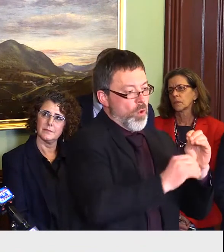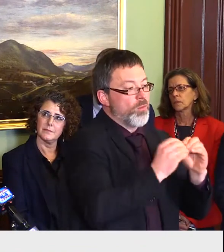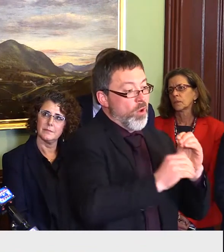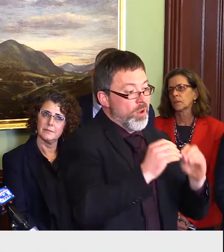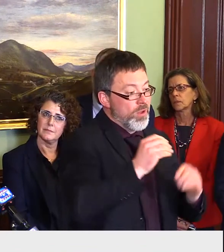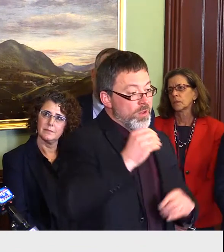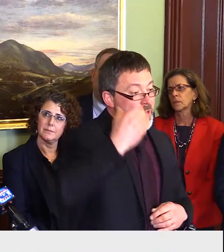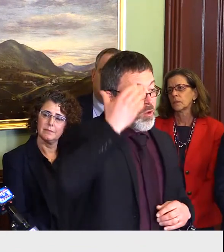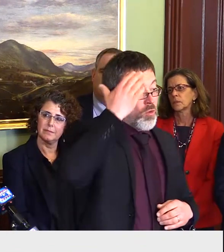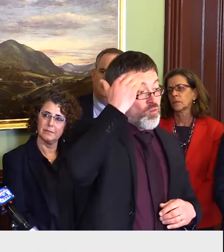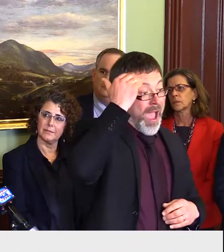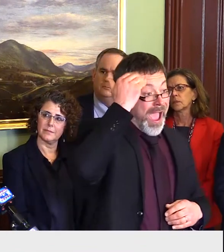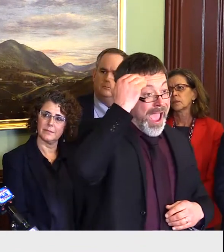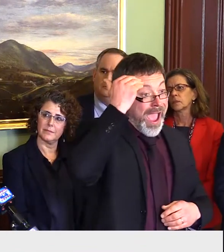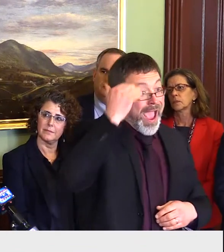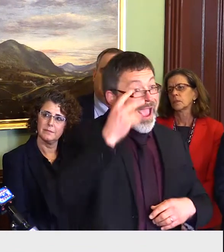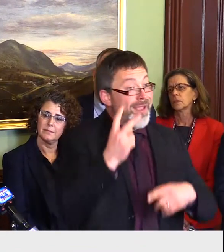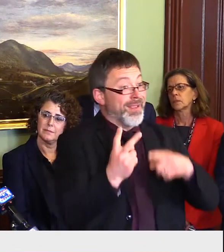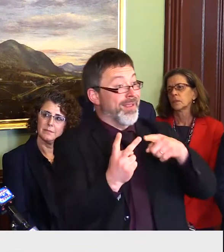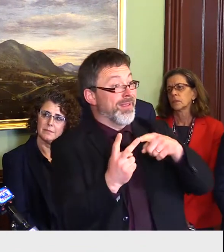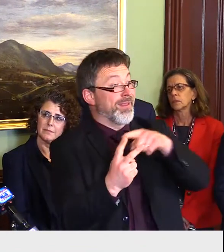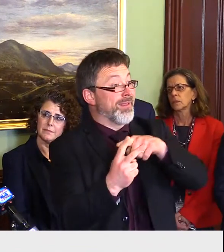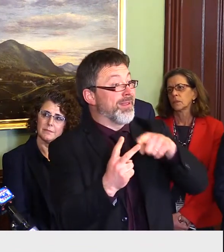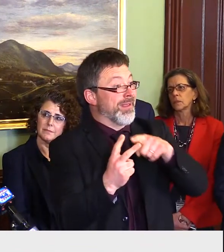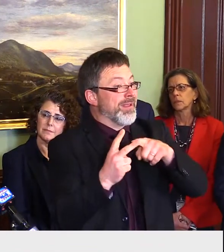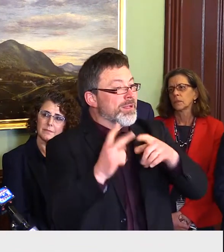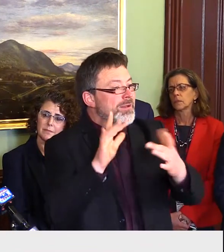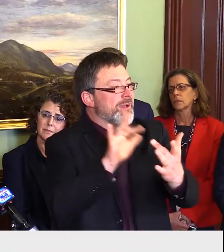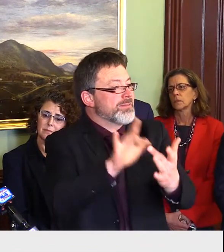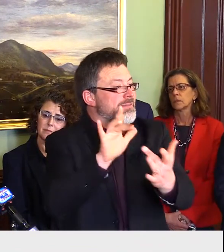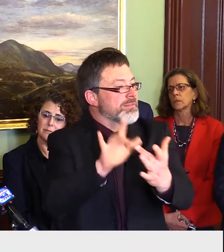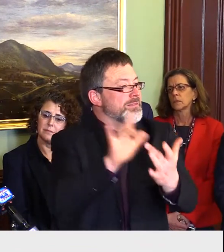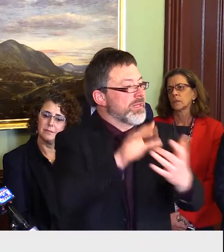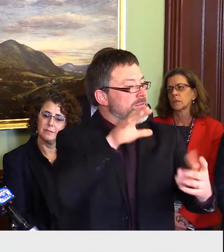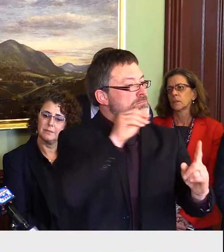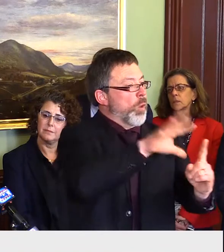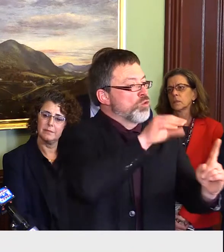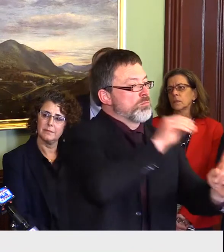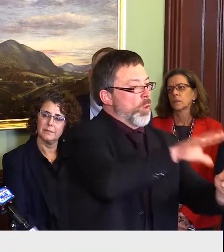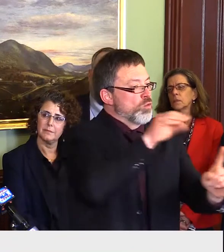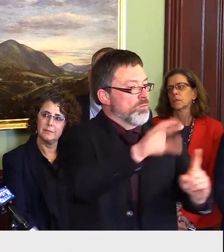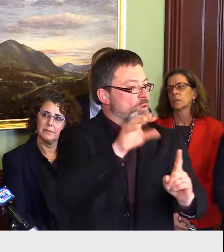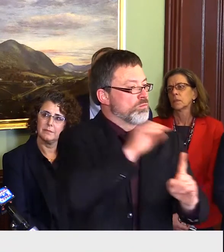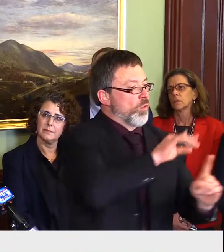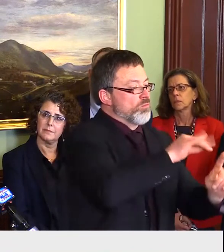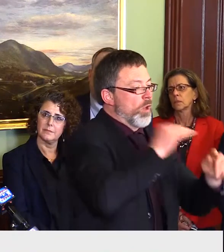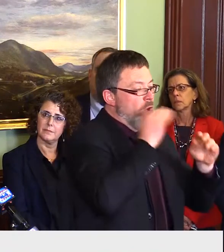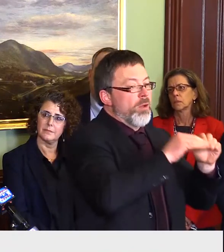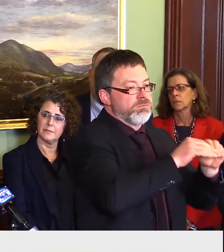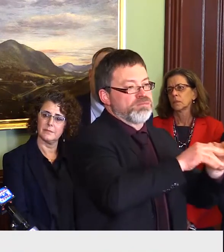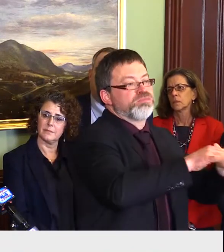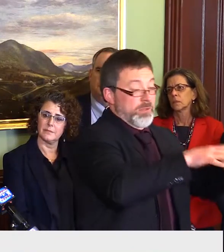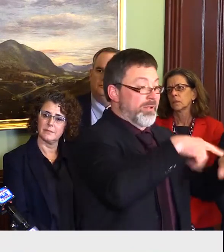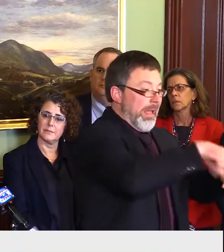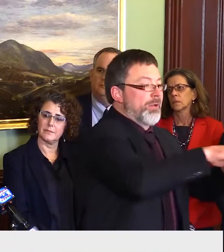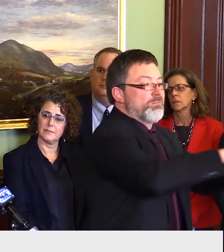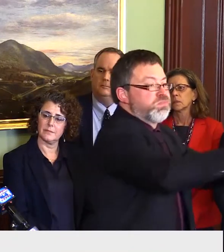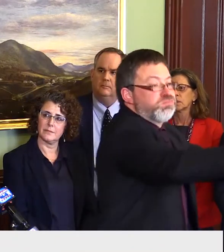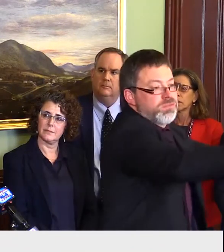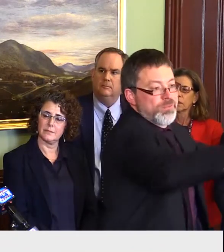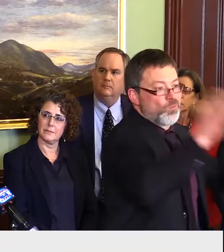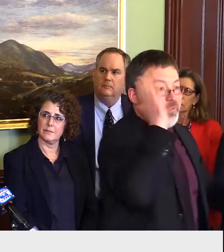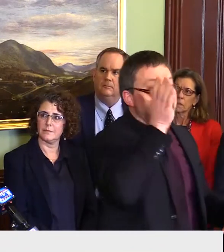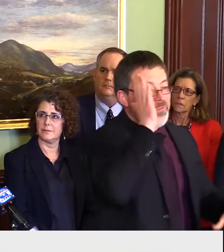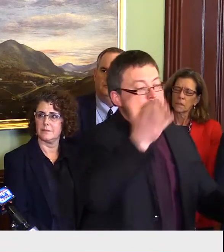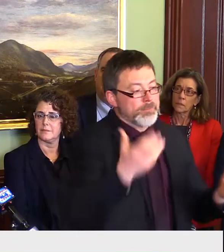people returning from most of Europe will be asked to stay home for 14 days and monitor their own health and report